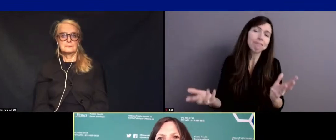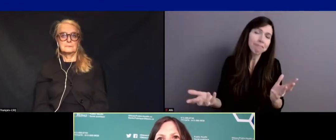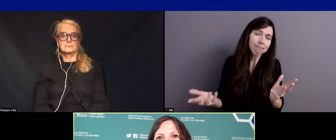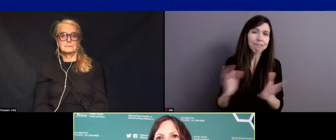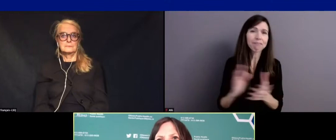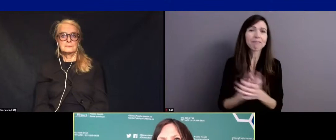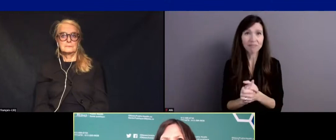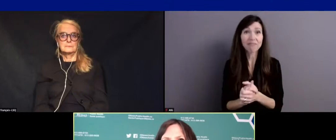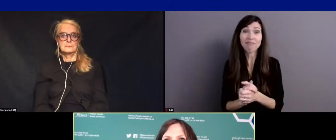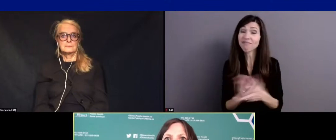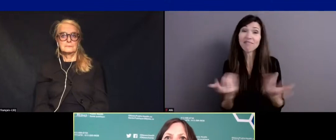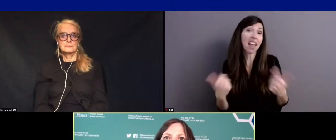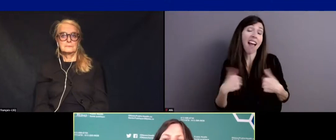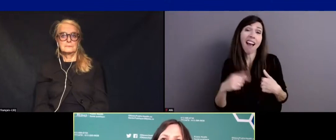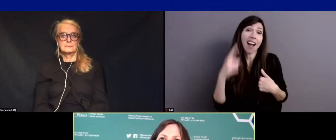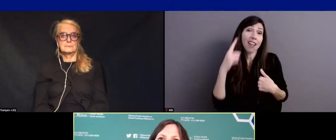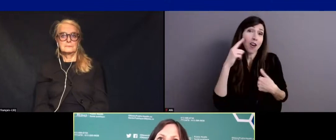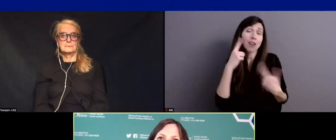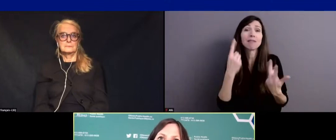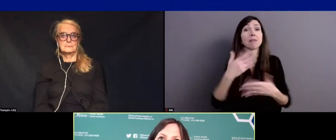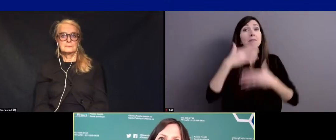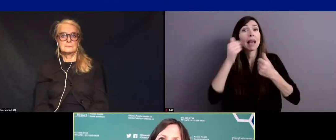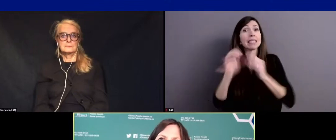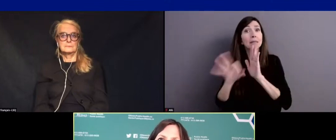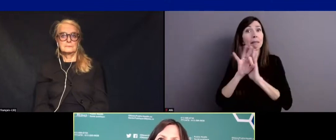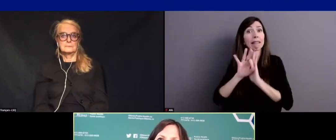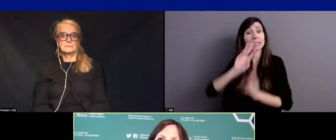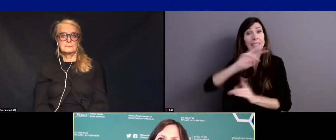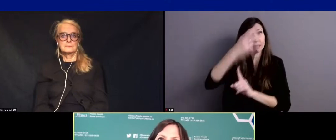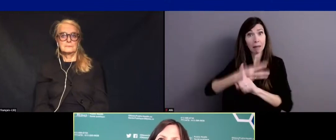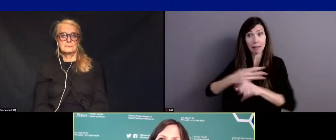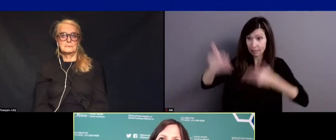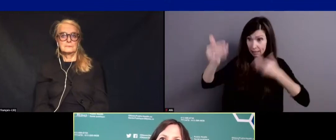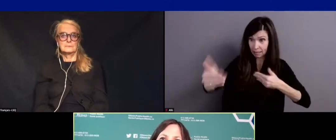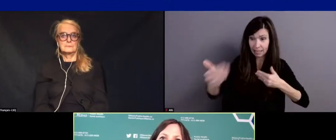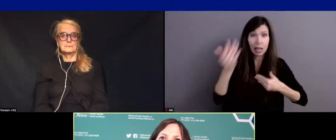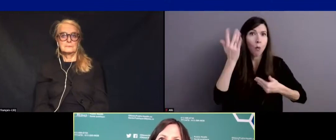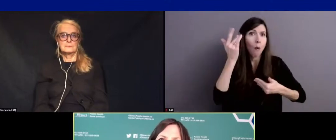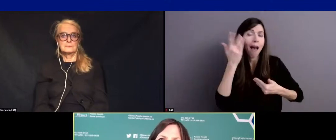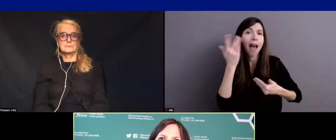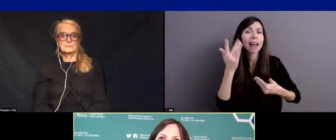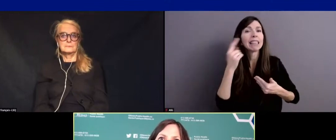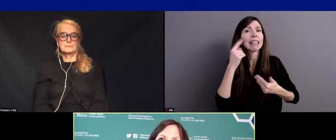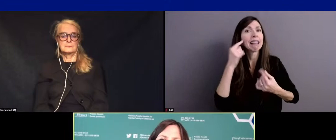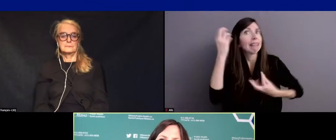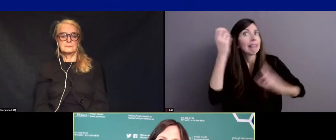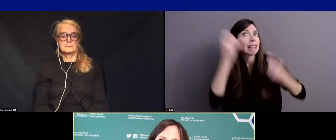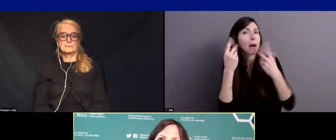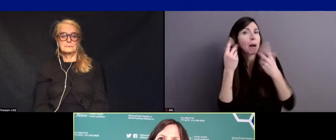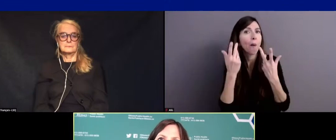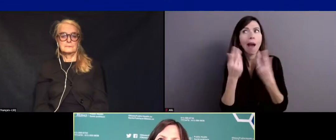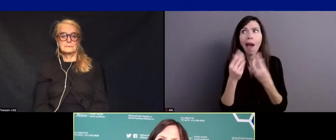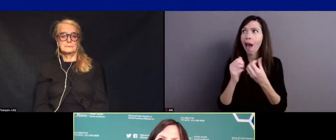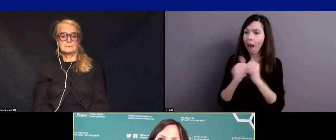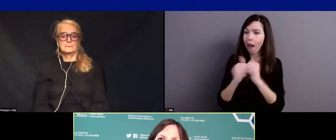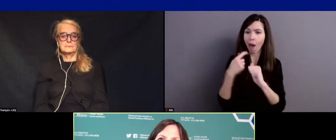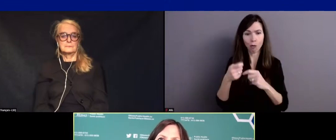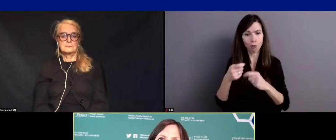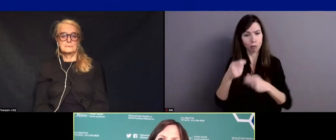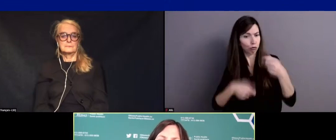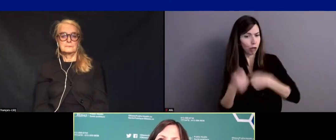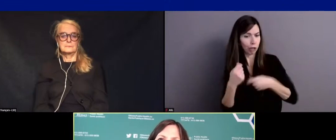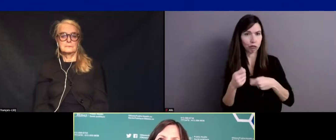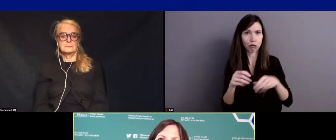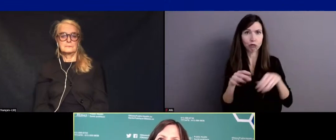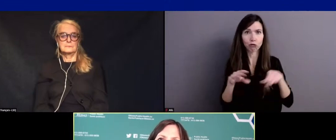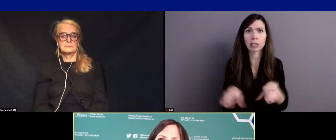I just choose a longer period, getting through the winter, because we have to think about sustainable actions through that